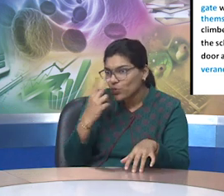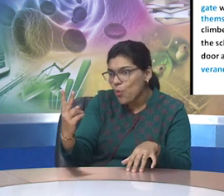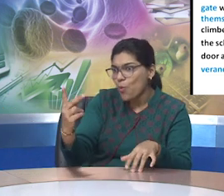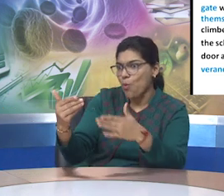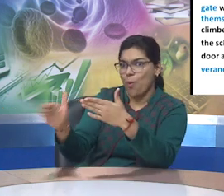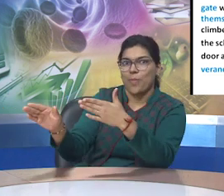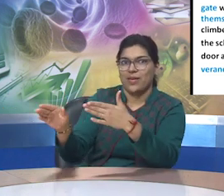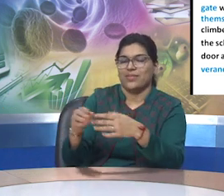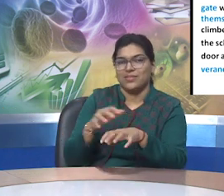school,